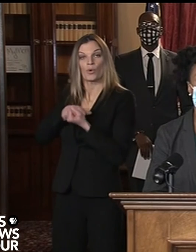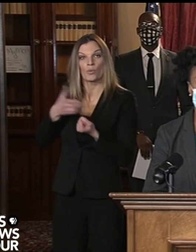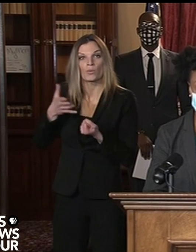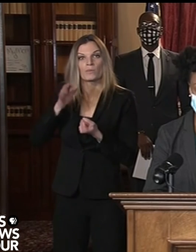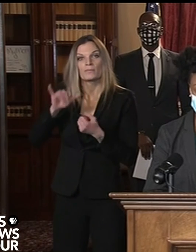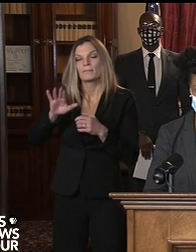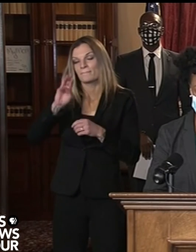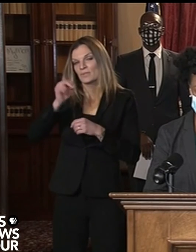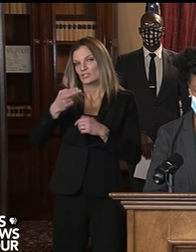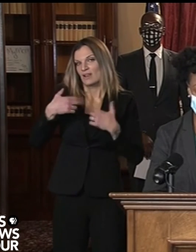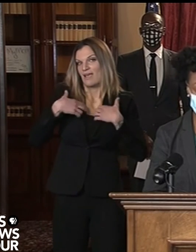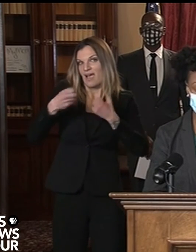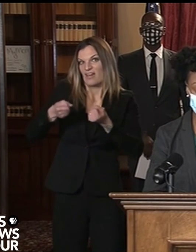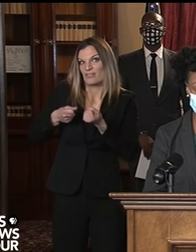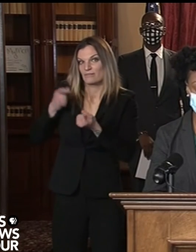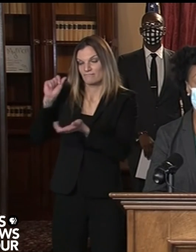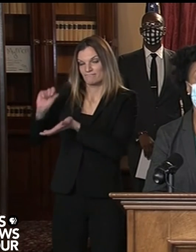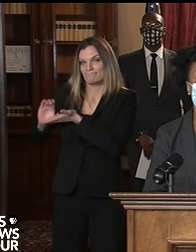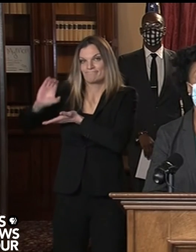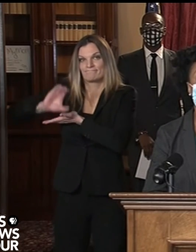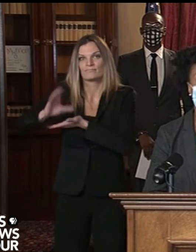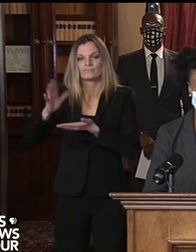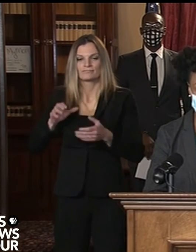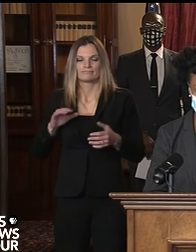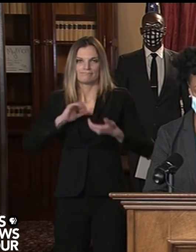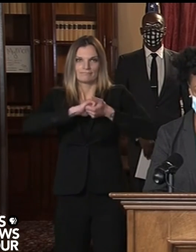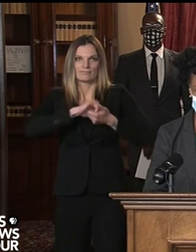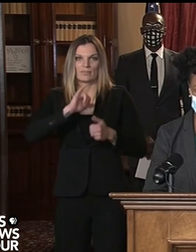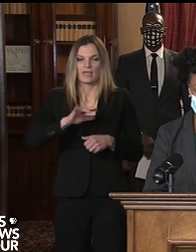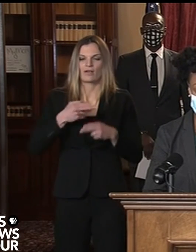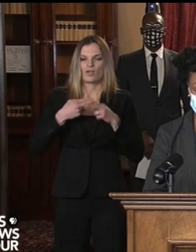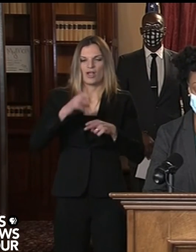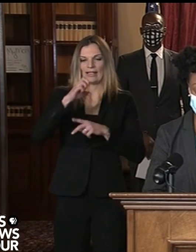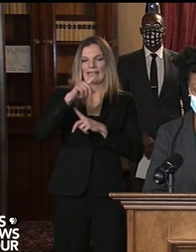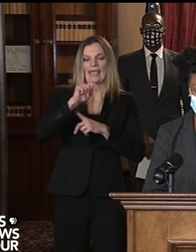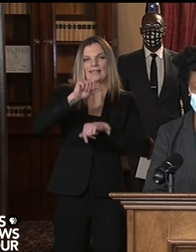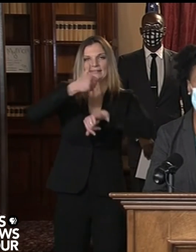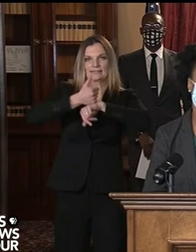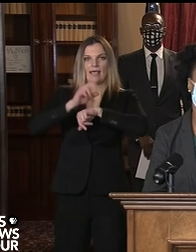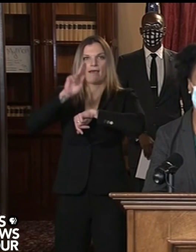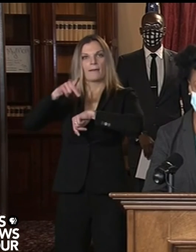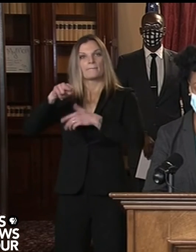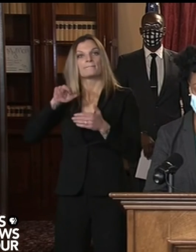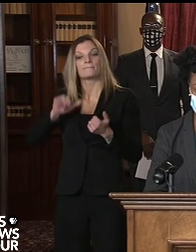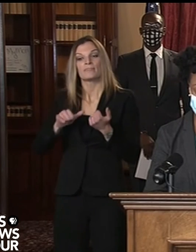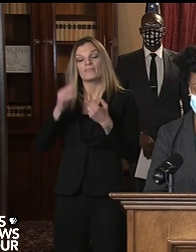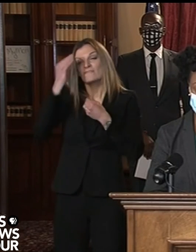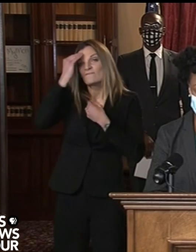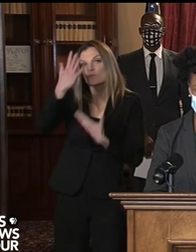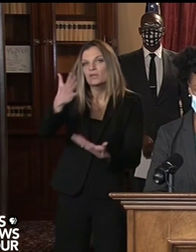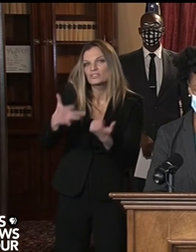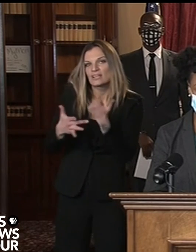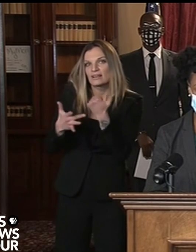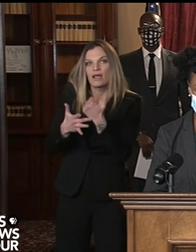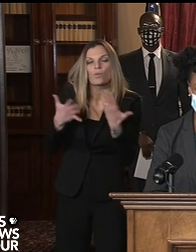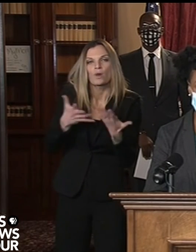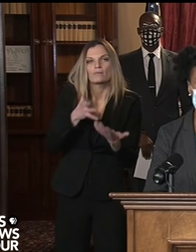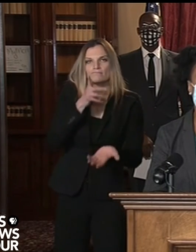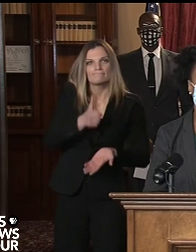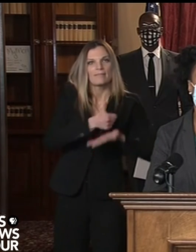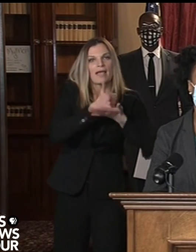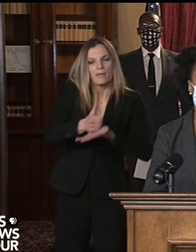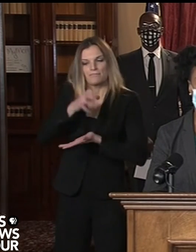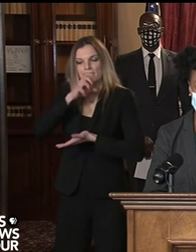Michigan Health Endowment Fund, is partnering with Get Set Up, an education technology company dedicated to